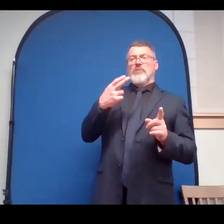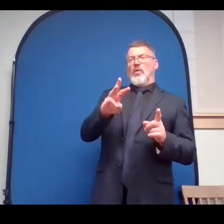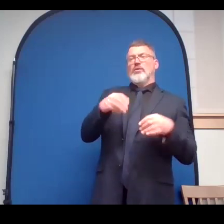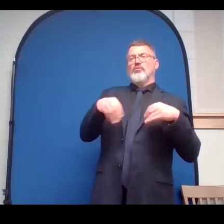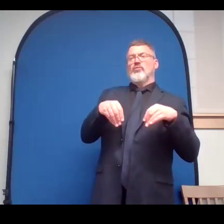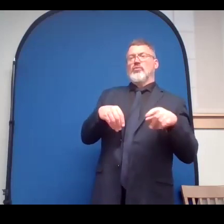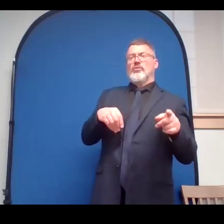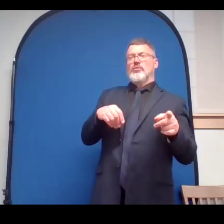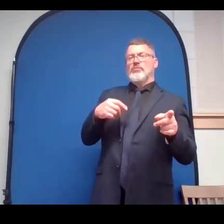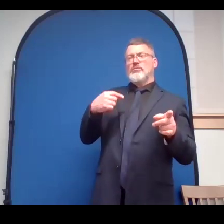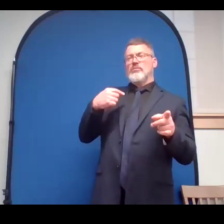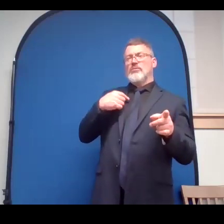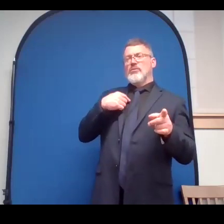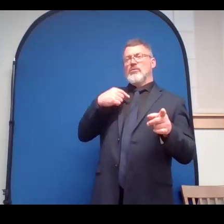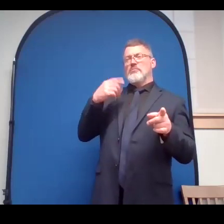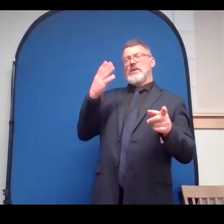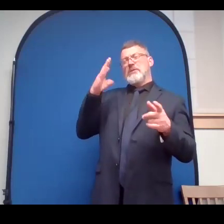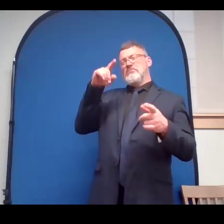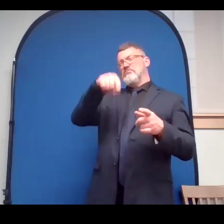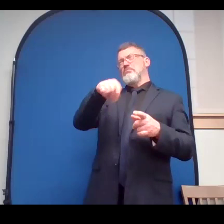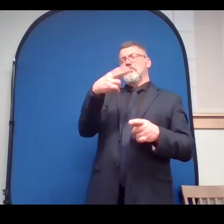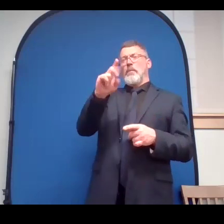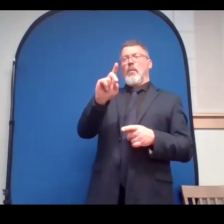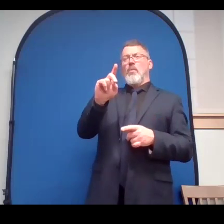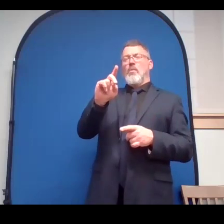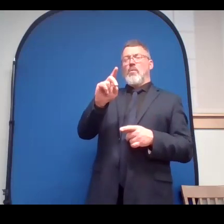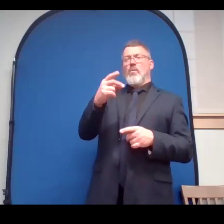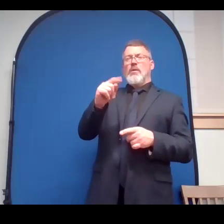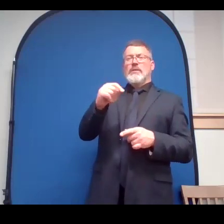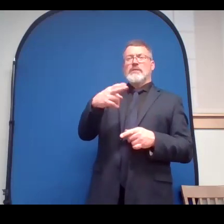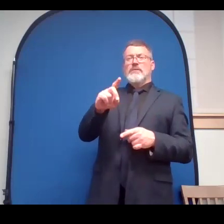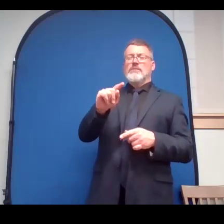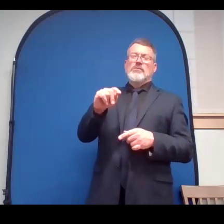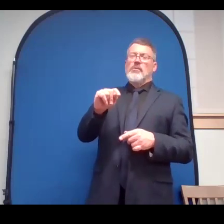Home Depot, where he was with his family, and he